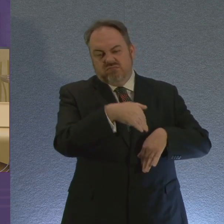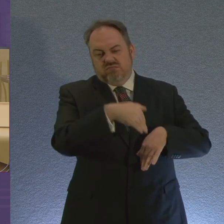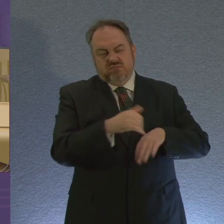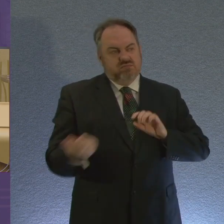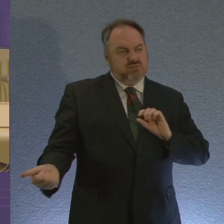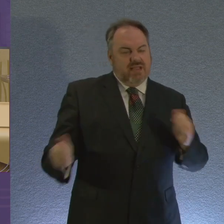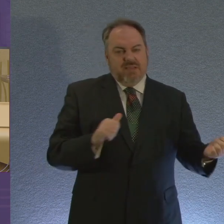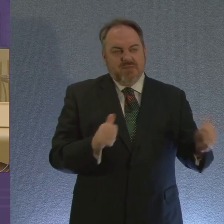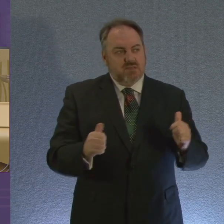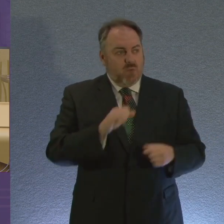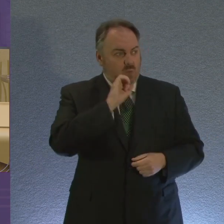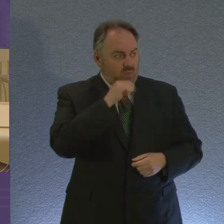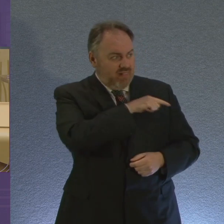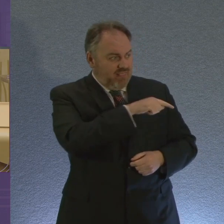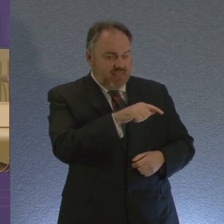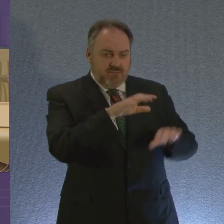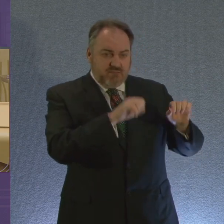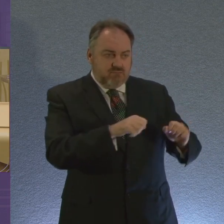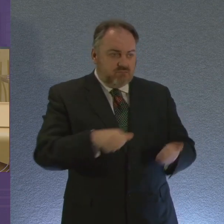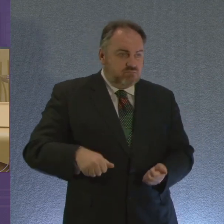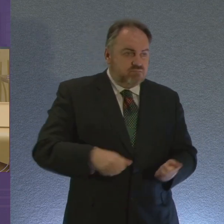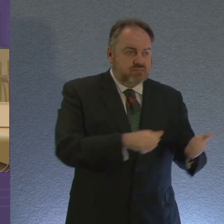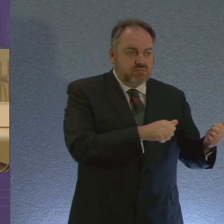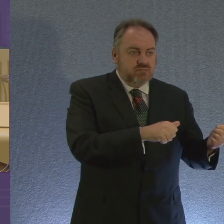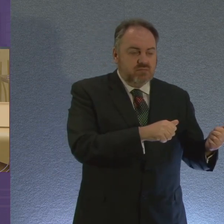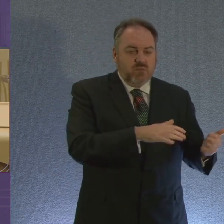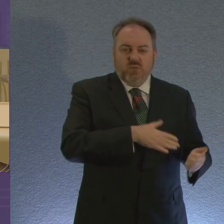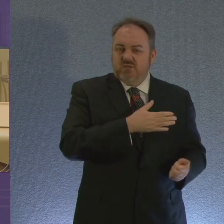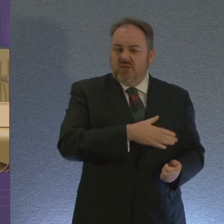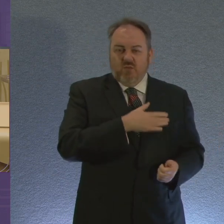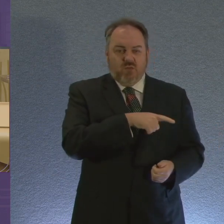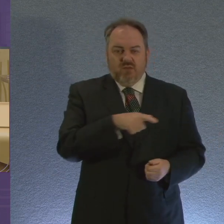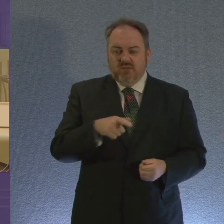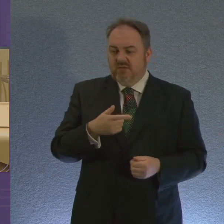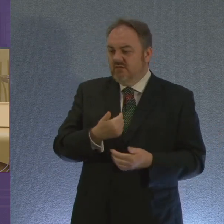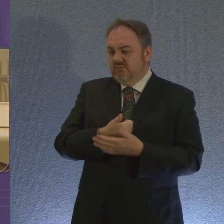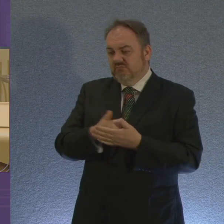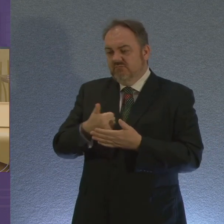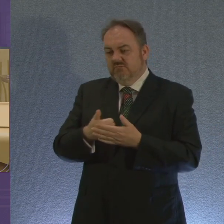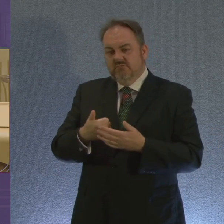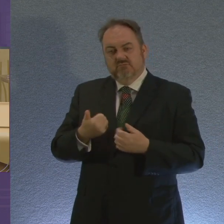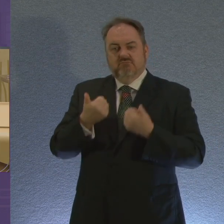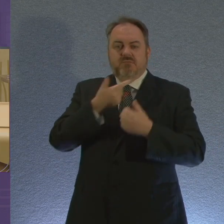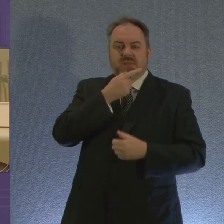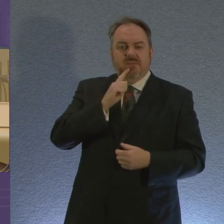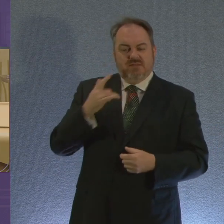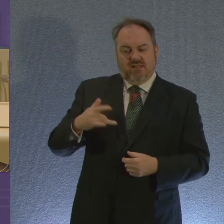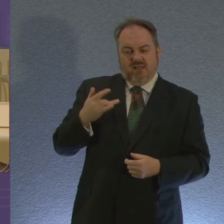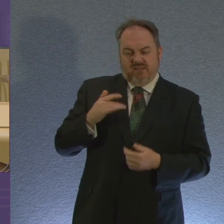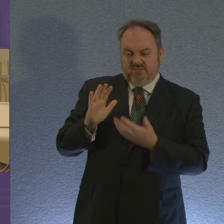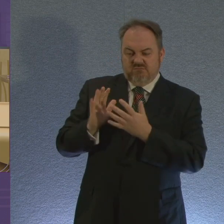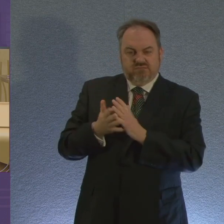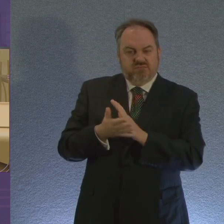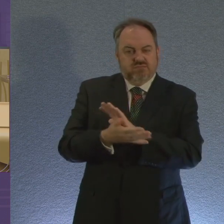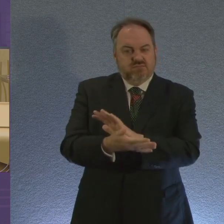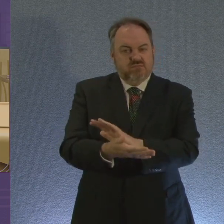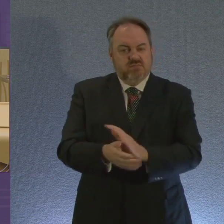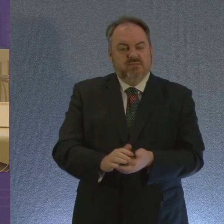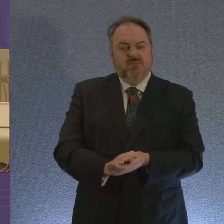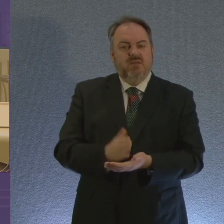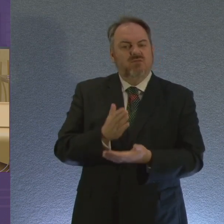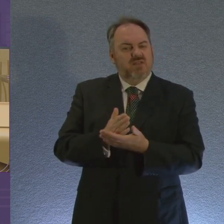period will actually not have too much of an adverse effect upon them, but also can the Minister provide